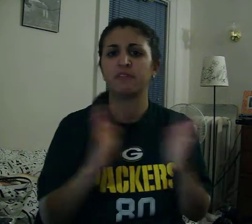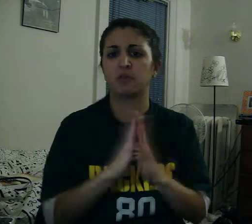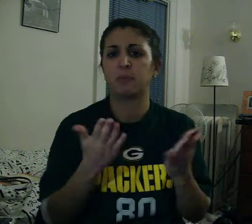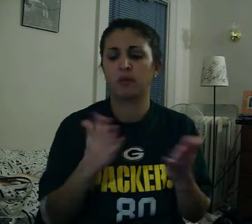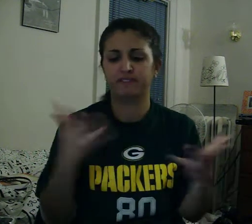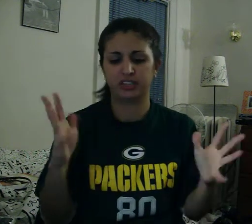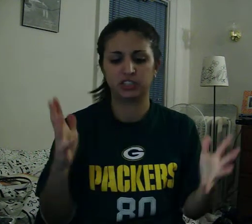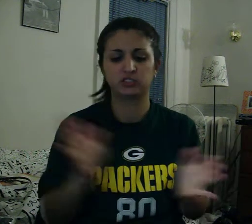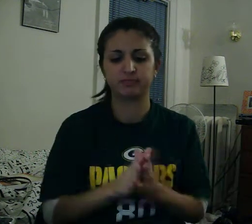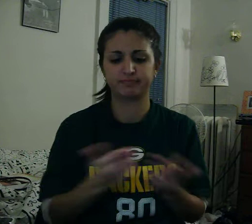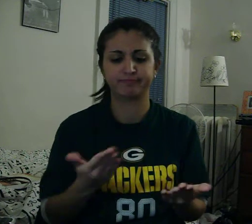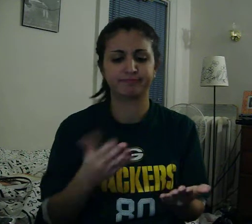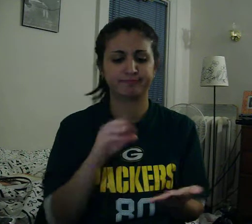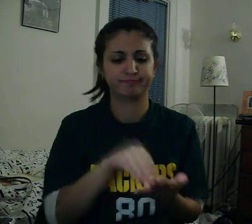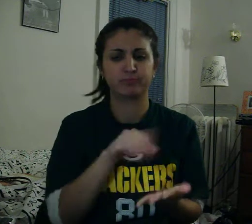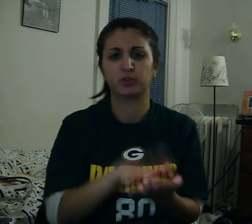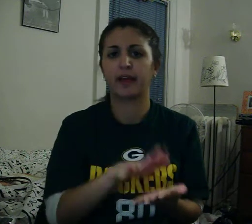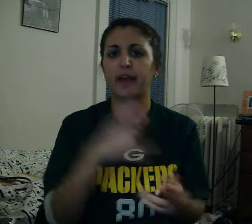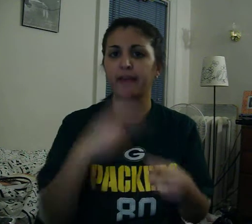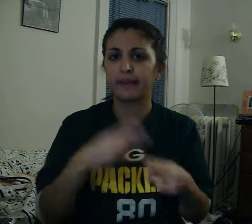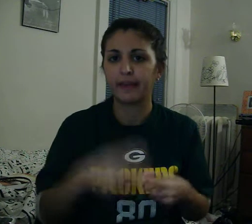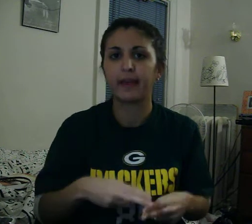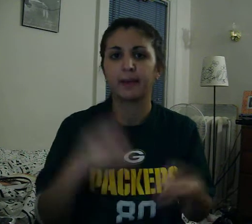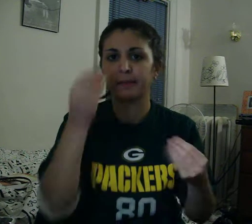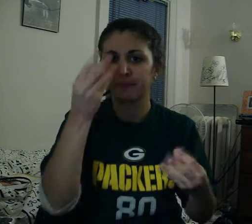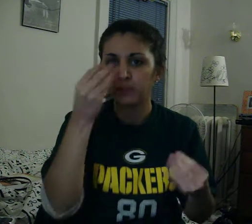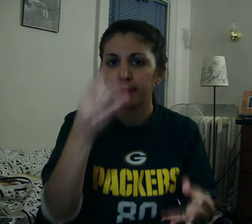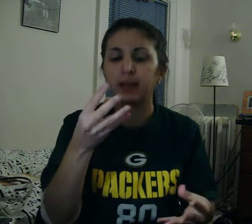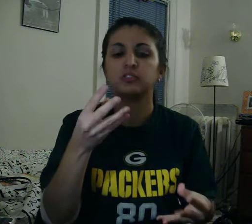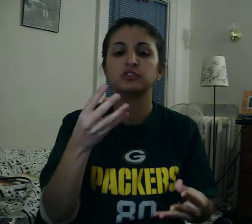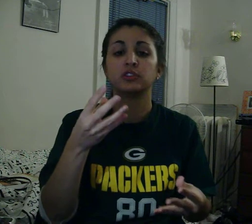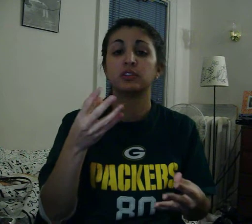also fingerprinted, and that information is sent to the FBI.